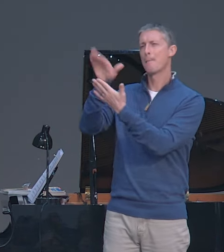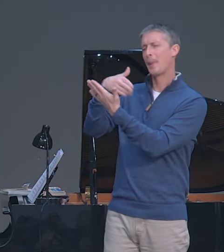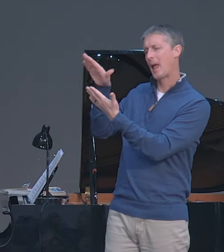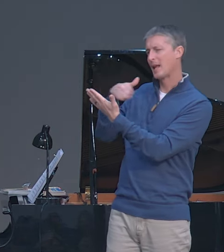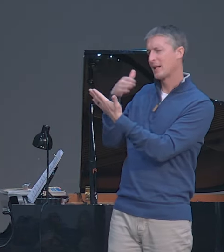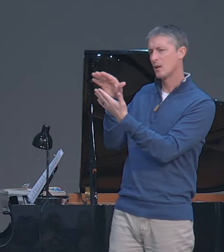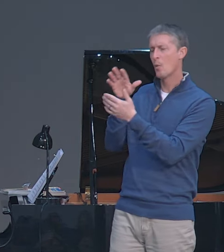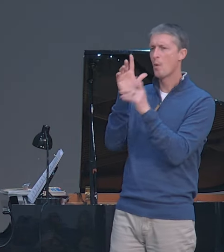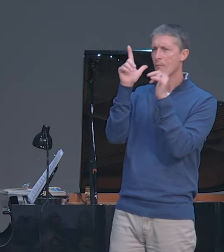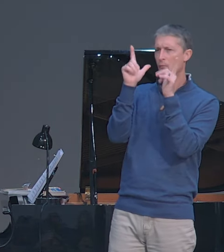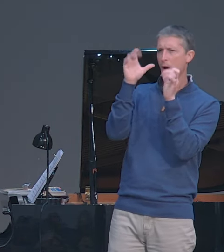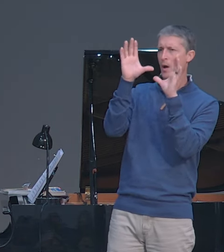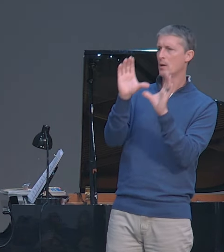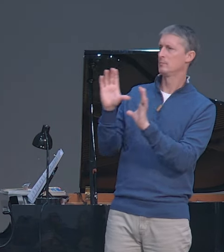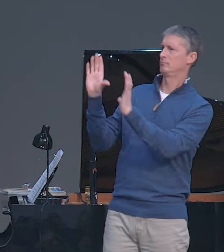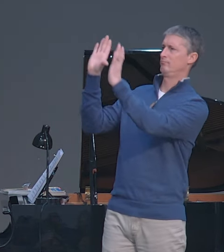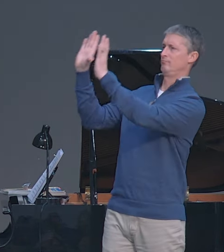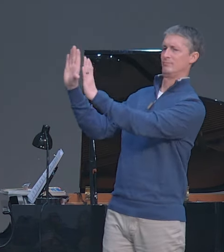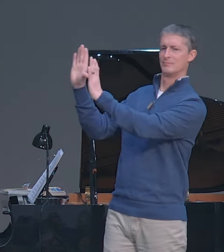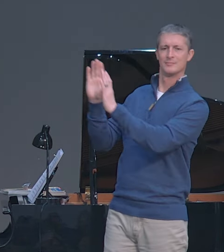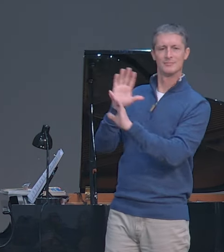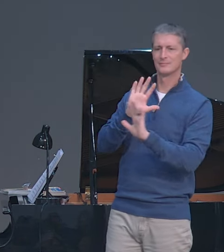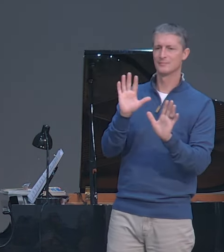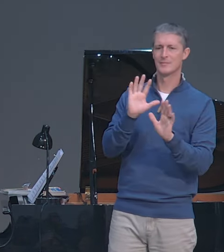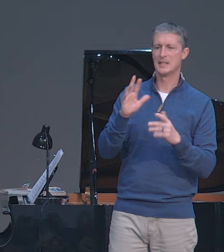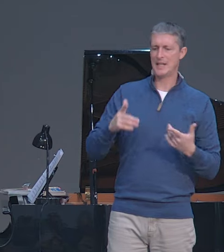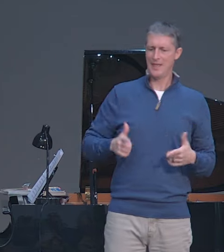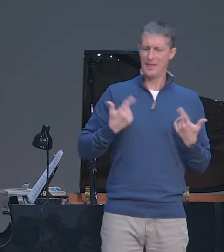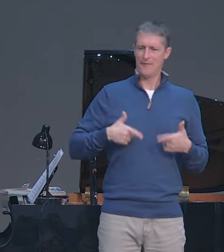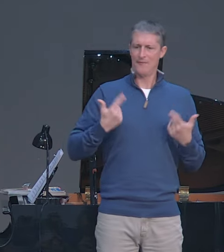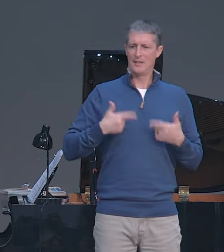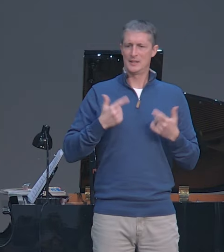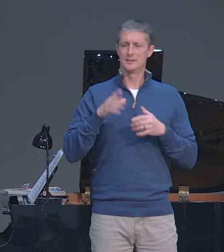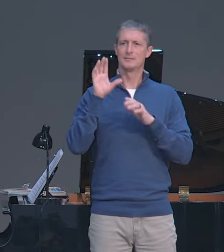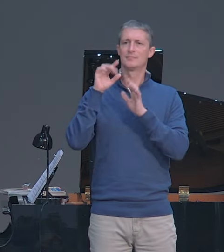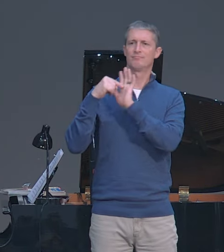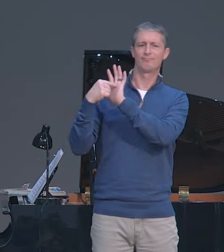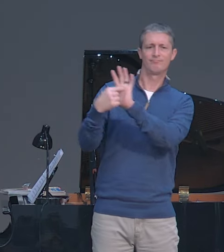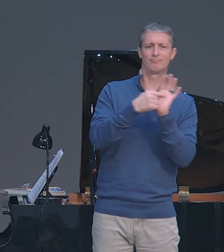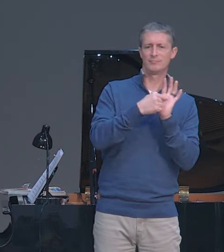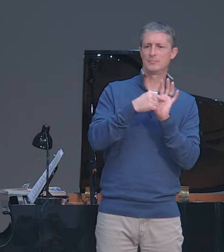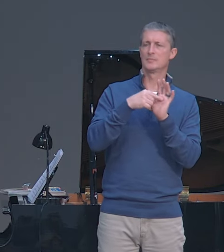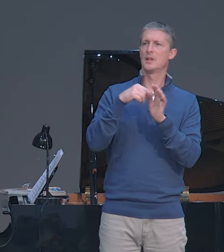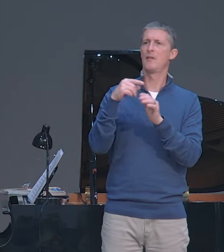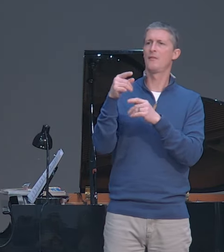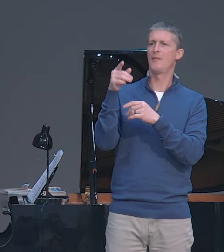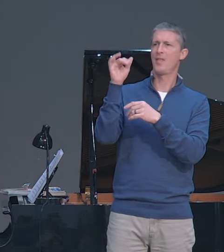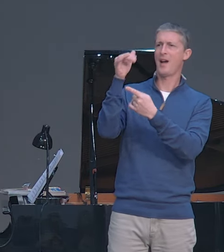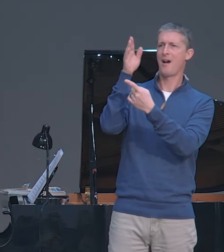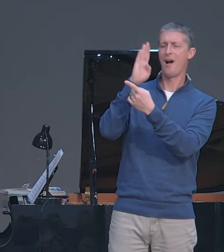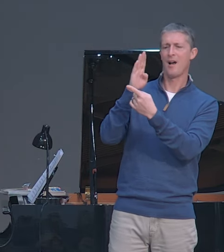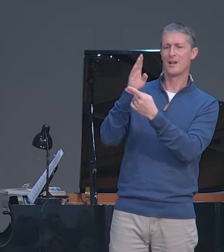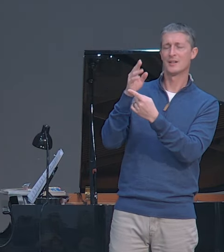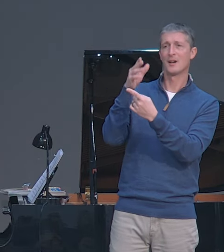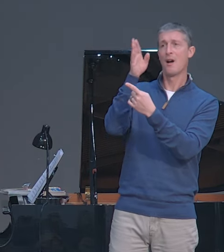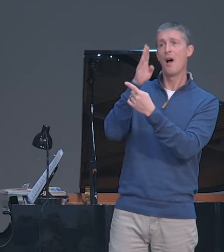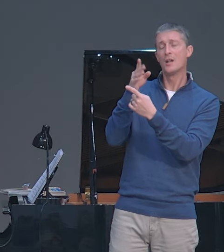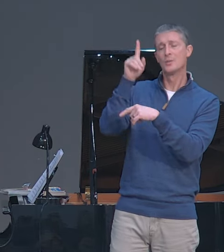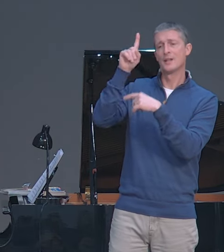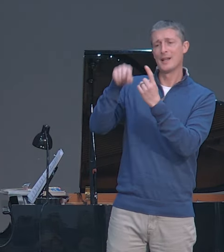So Paul's saying that Jesus is the living manifestation of the invisible God that you can't